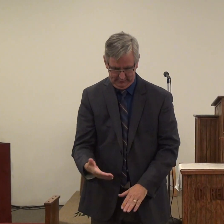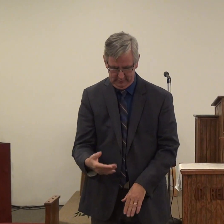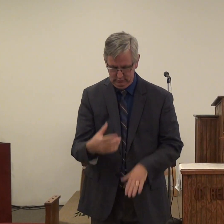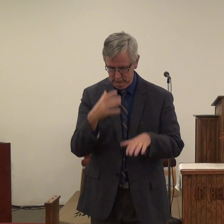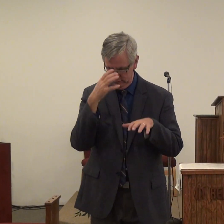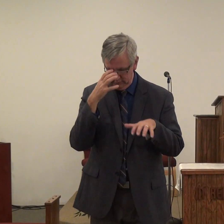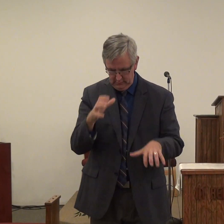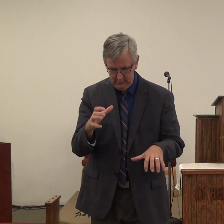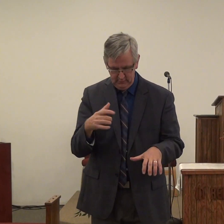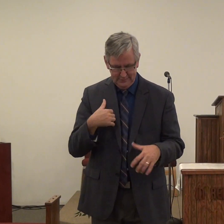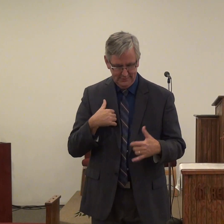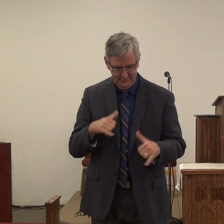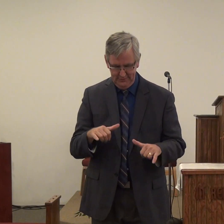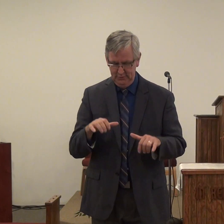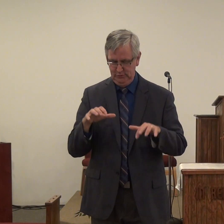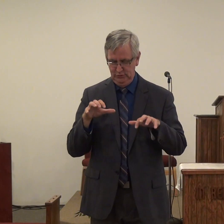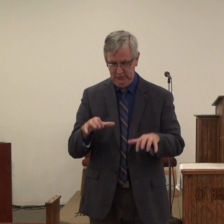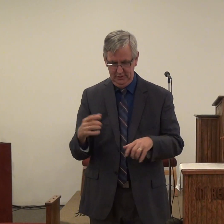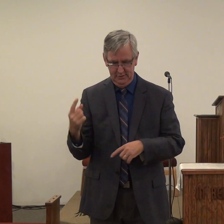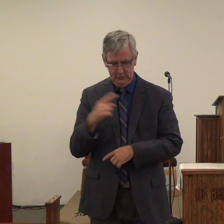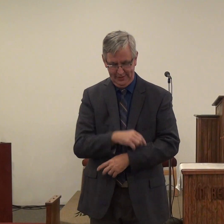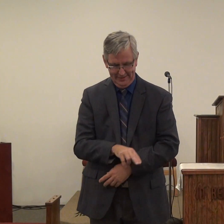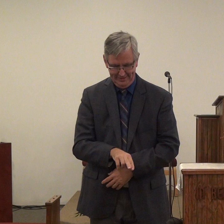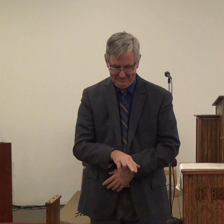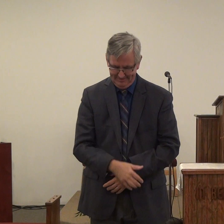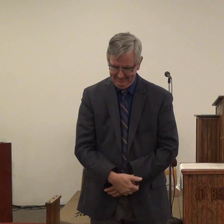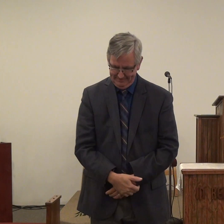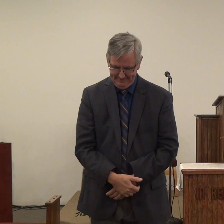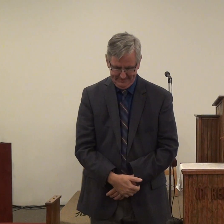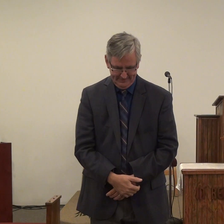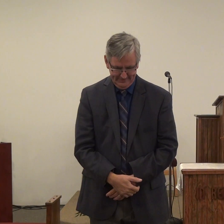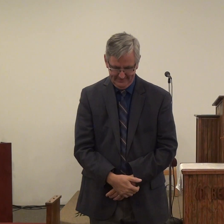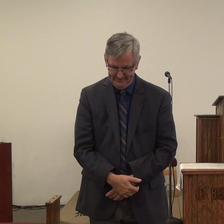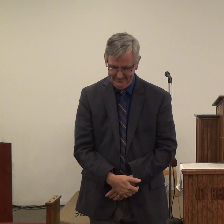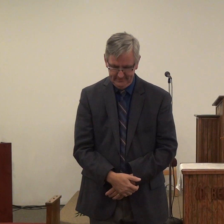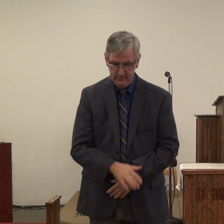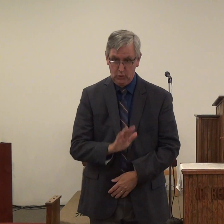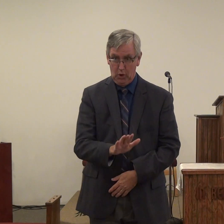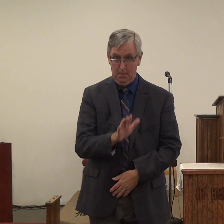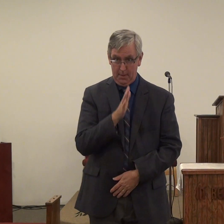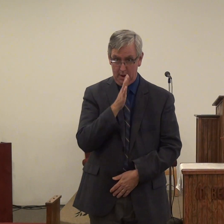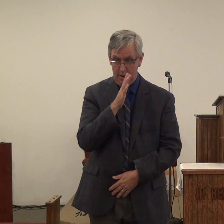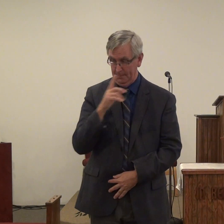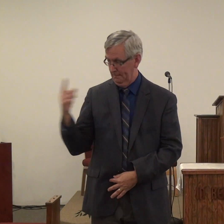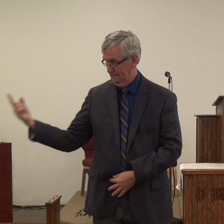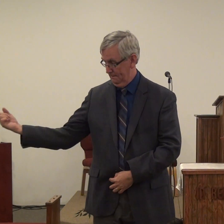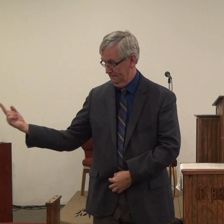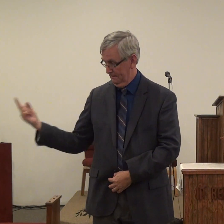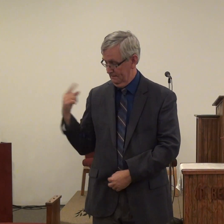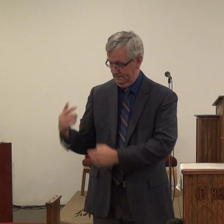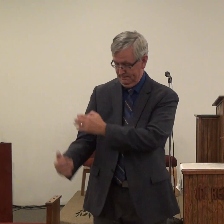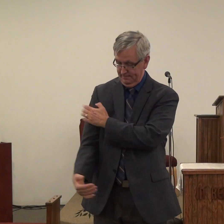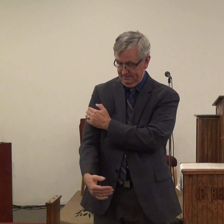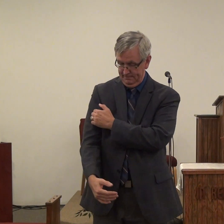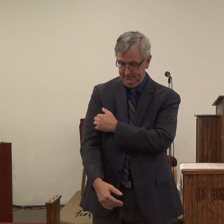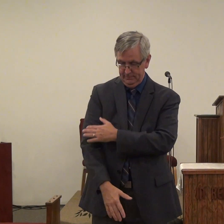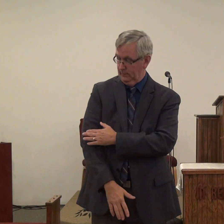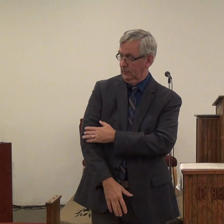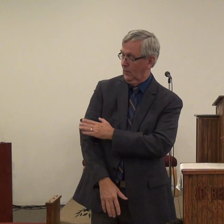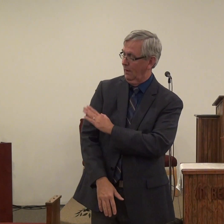I couldn't believe a 10-year-old had died. It still shocks me today when I think about it. Her mom came over as I was standing there